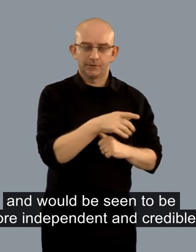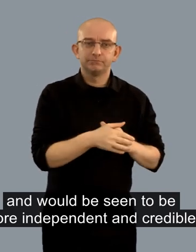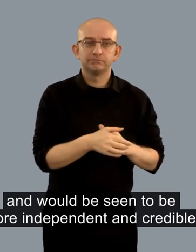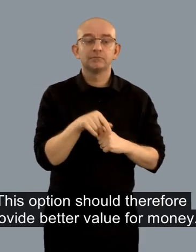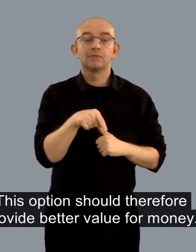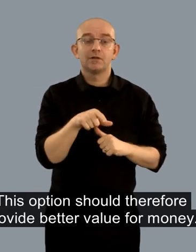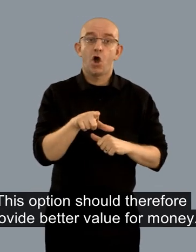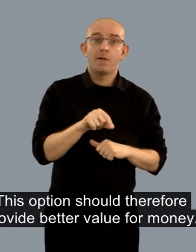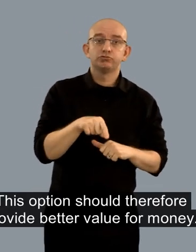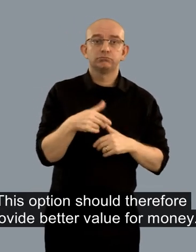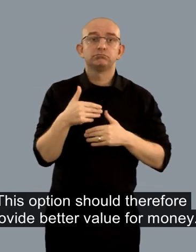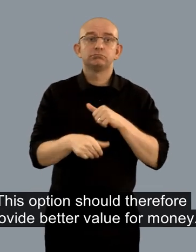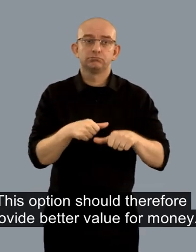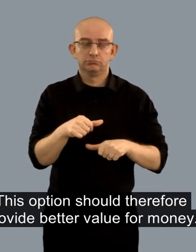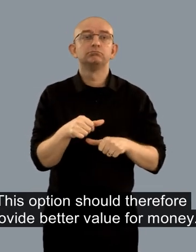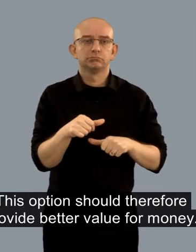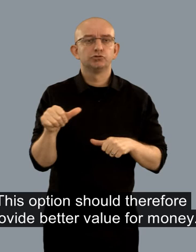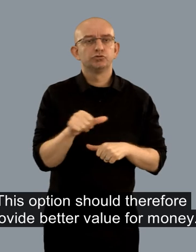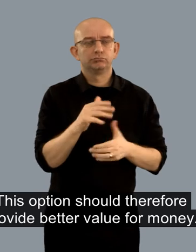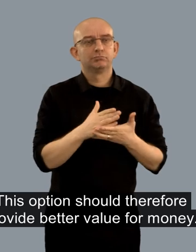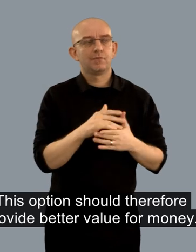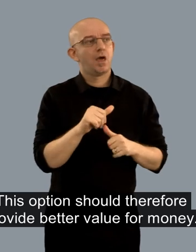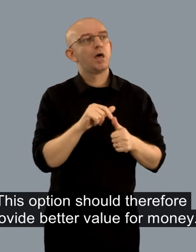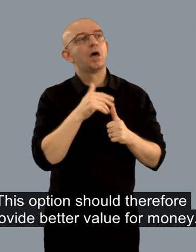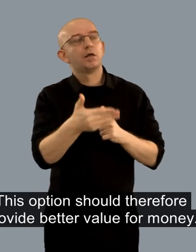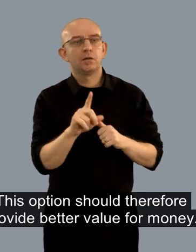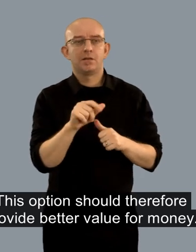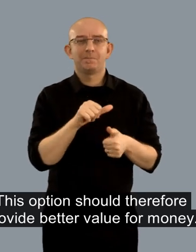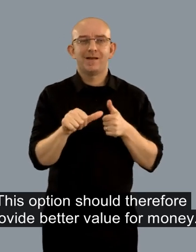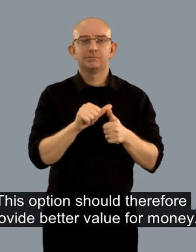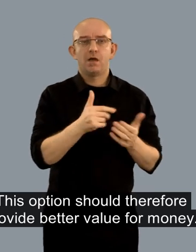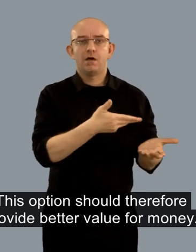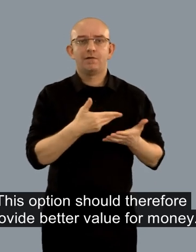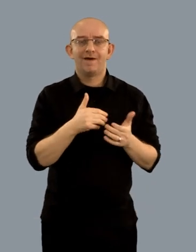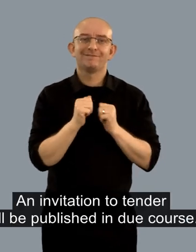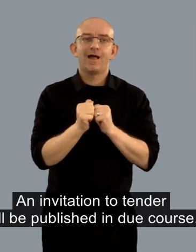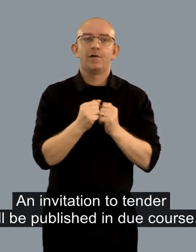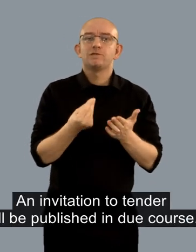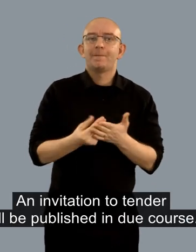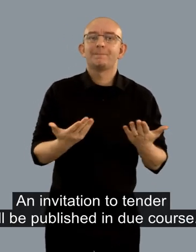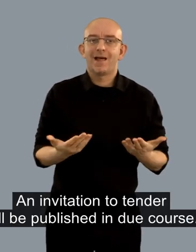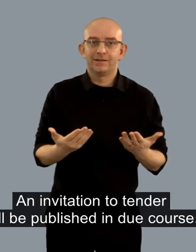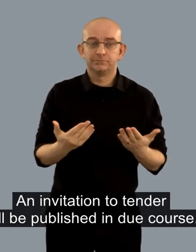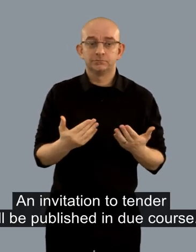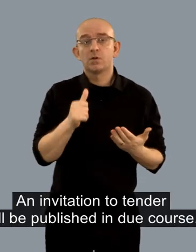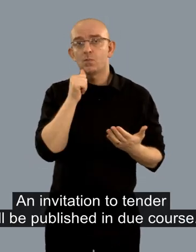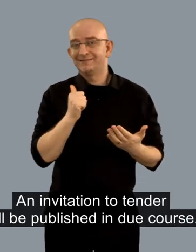This option should therefore provide better value for money. An invitation to tender will be published in